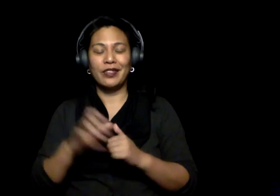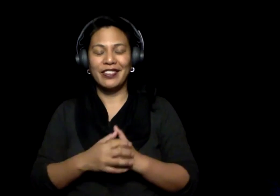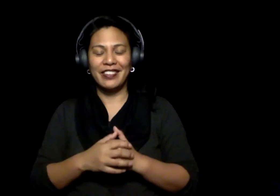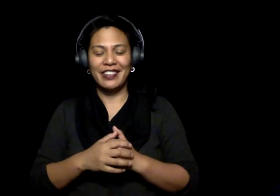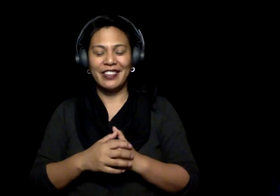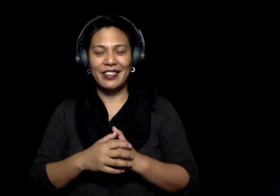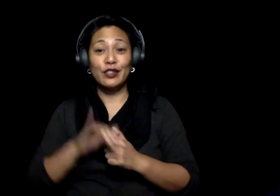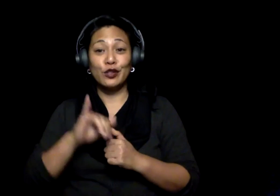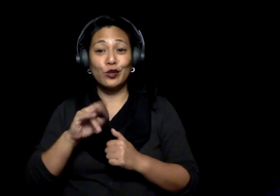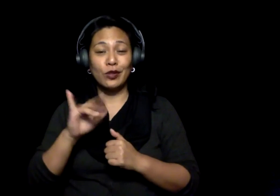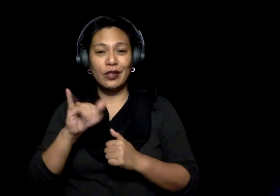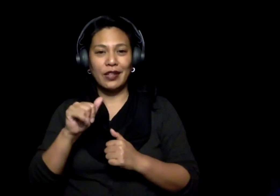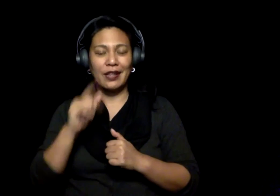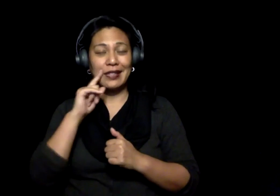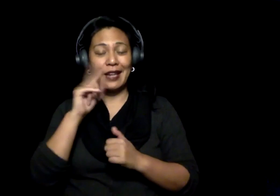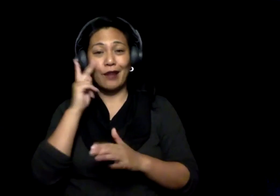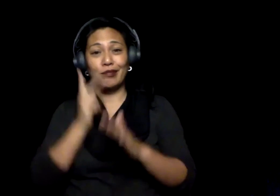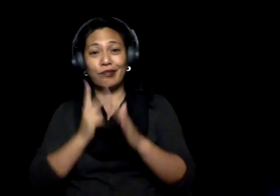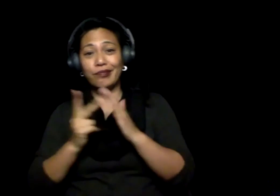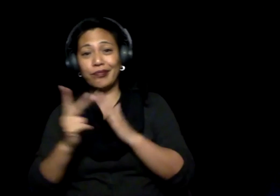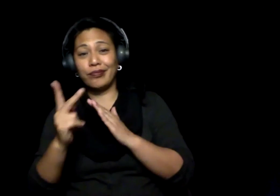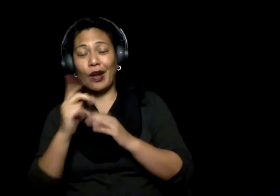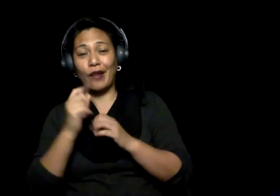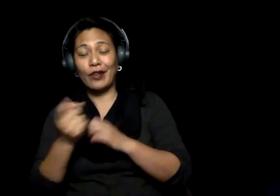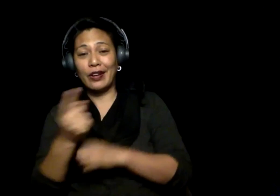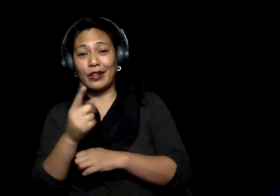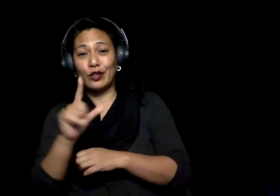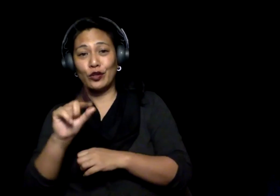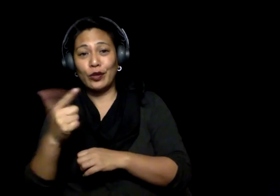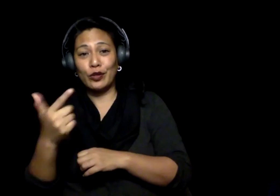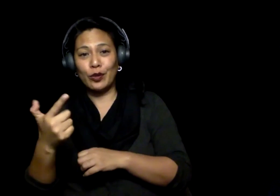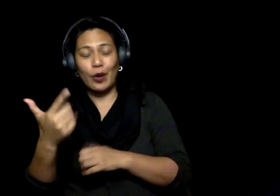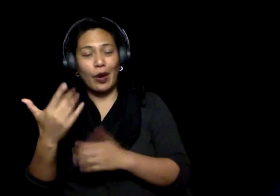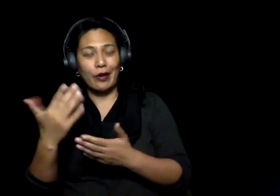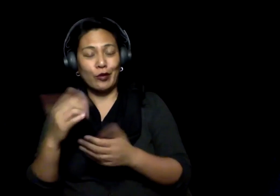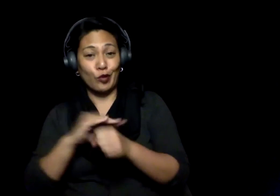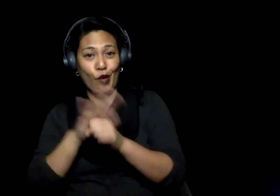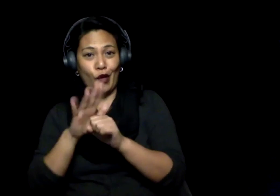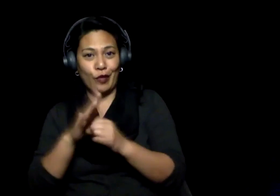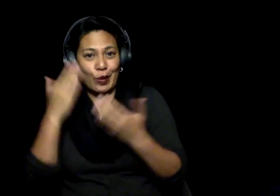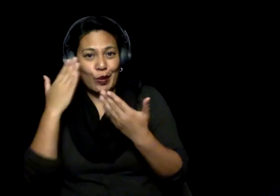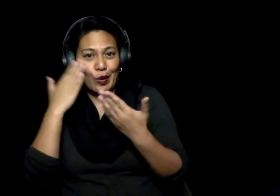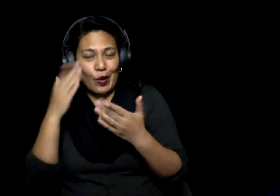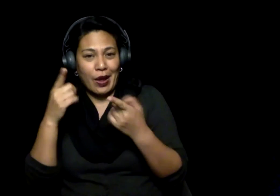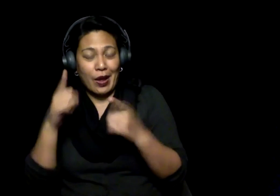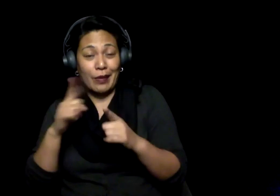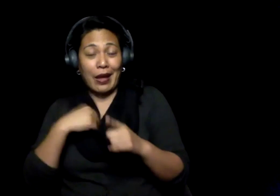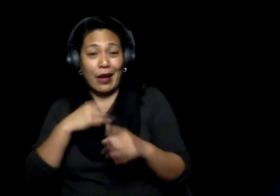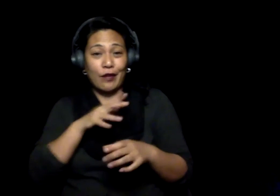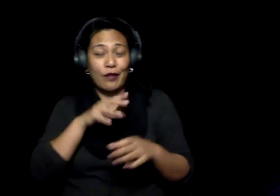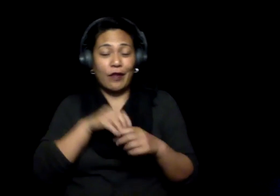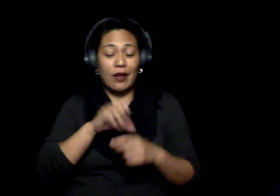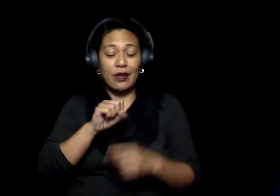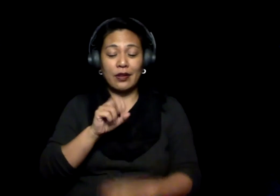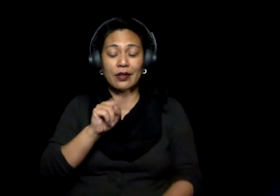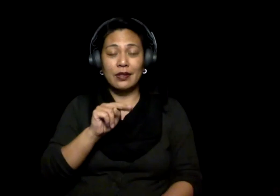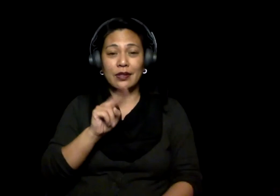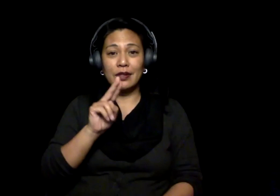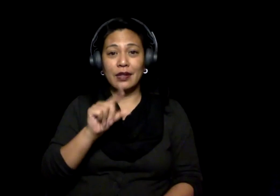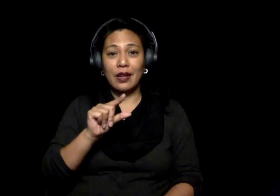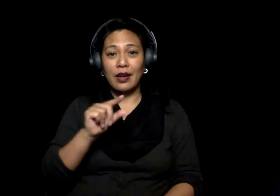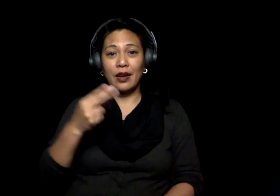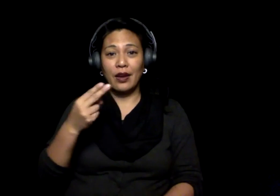Envisioning, looking ahead at 2021, we don't know what's happening with COVID. I'm with Snug Harbor Dance, so often we have done